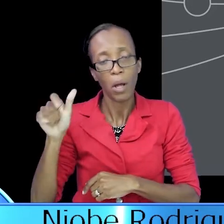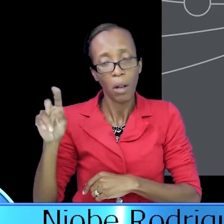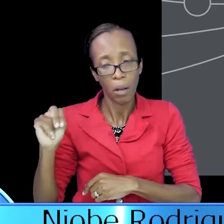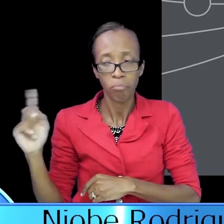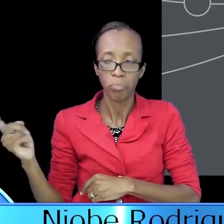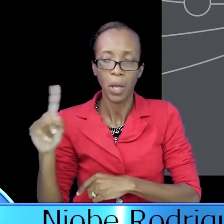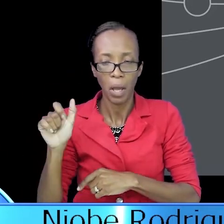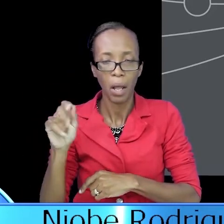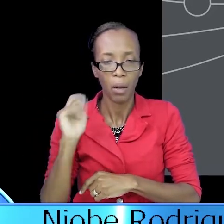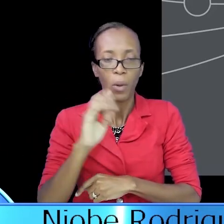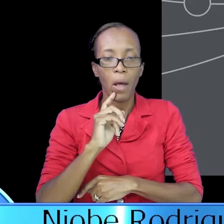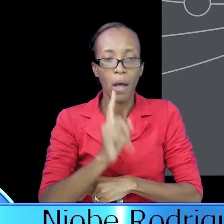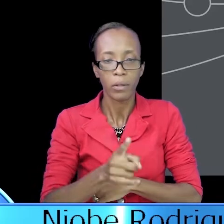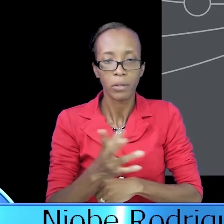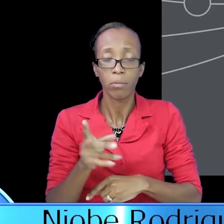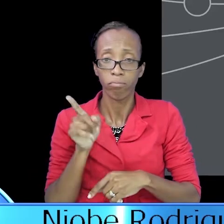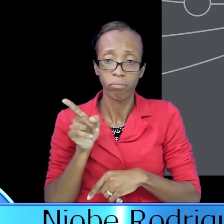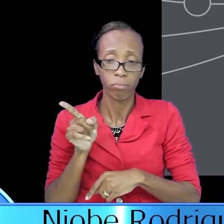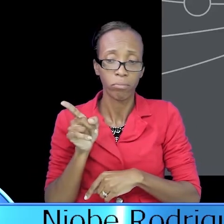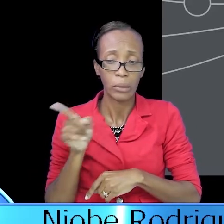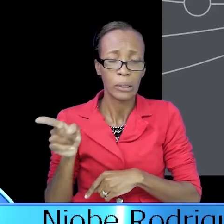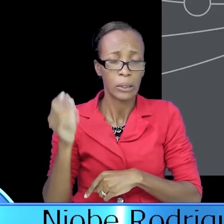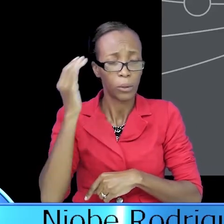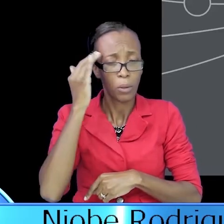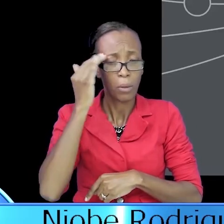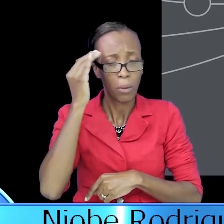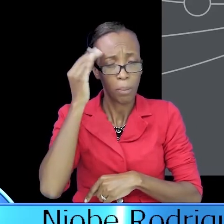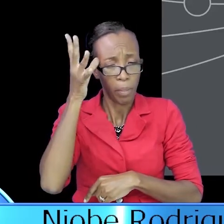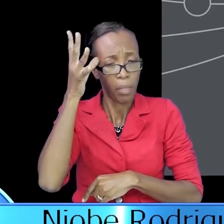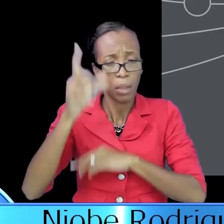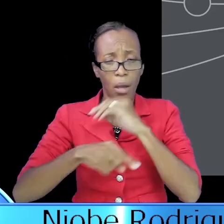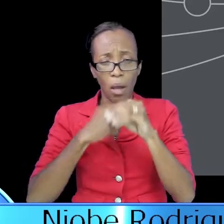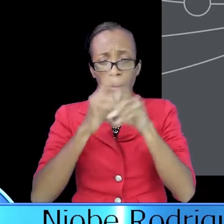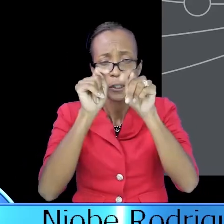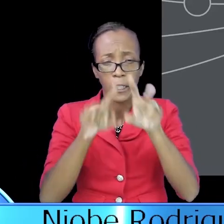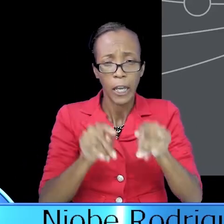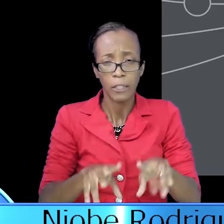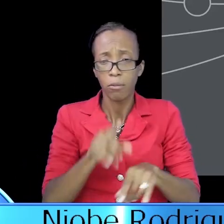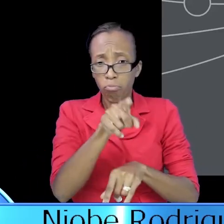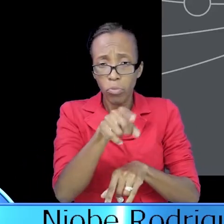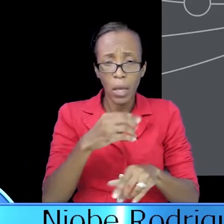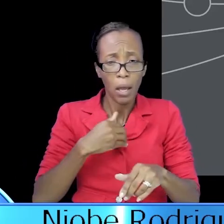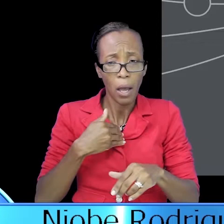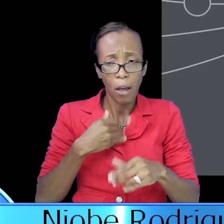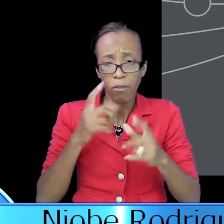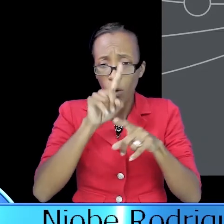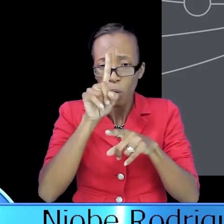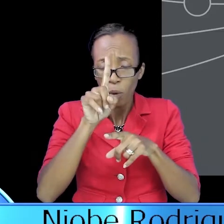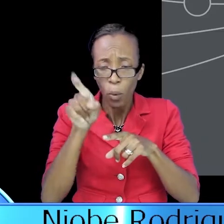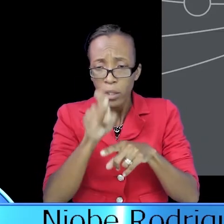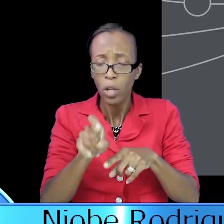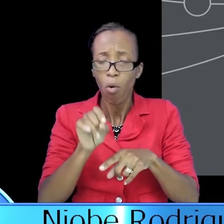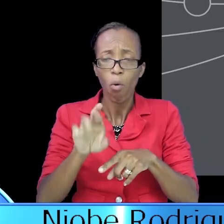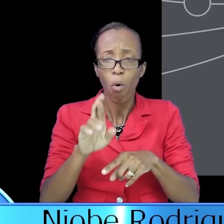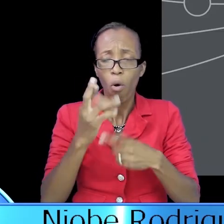So I would invite everyone now to just ask your questions, unmute your microphones, and ask questions to Alan, because Alan is